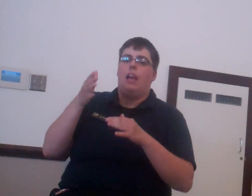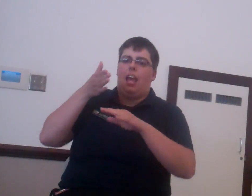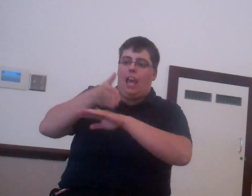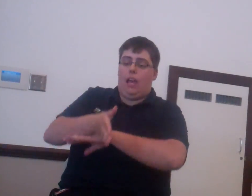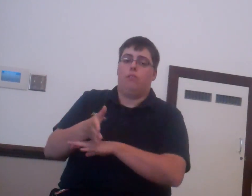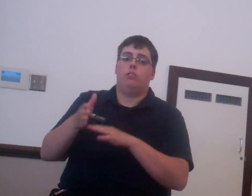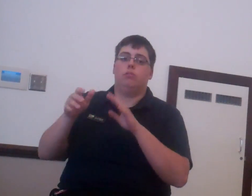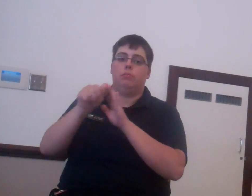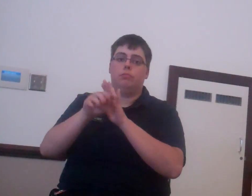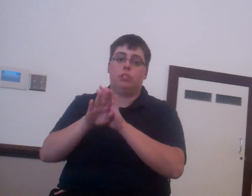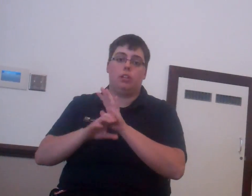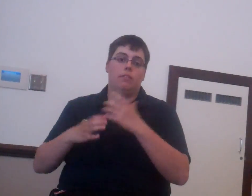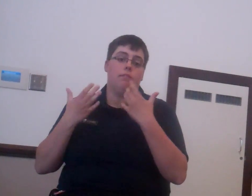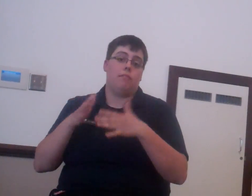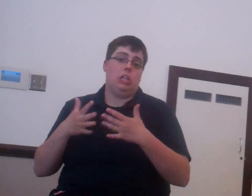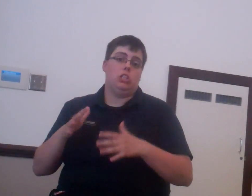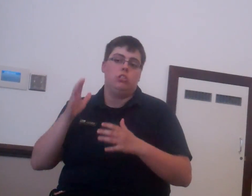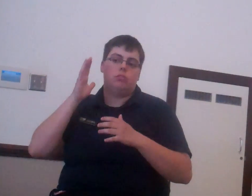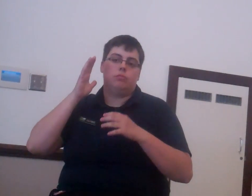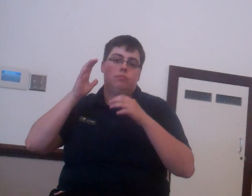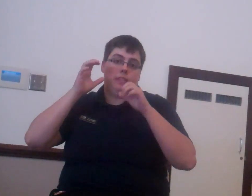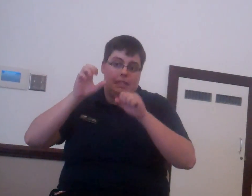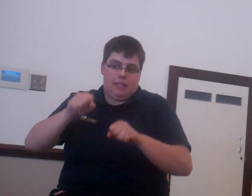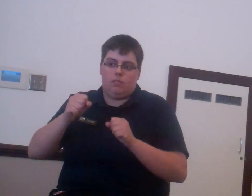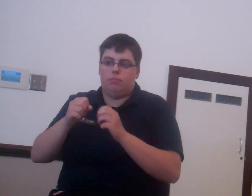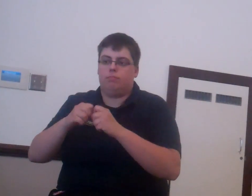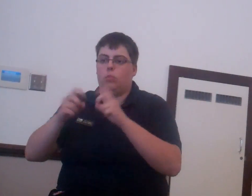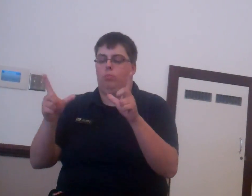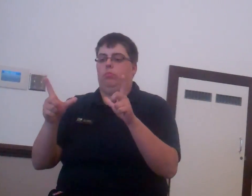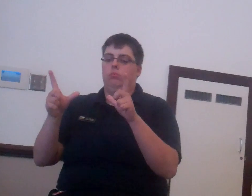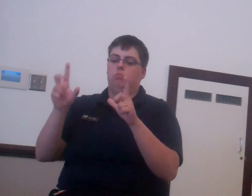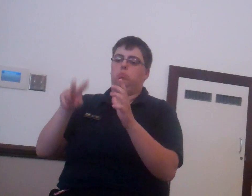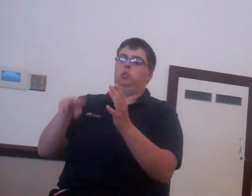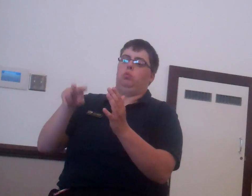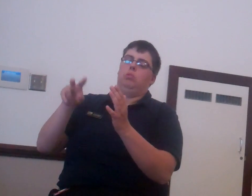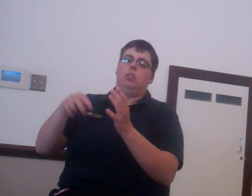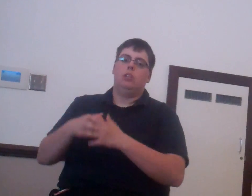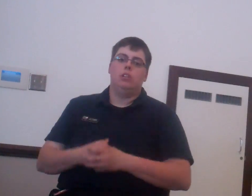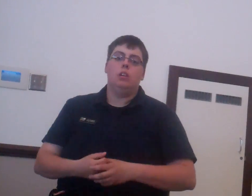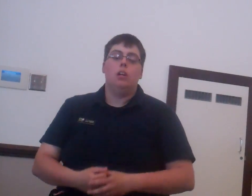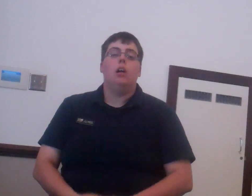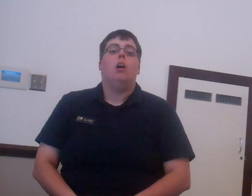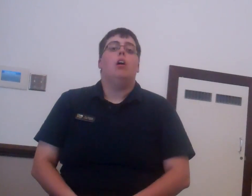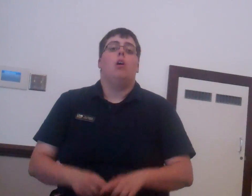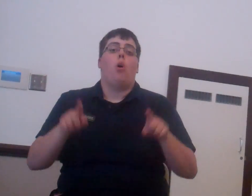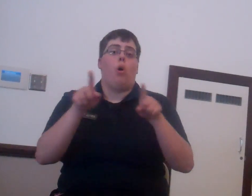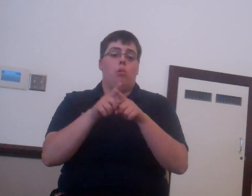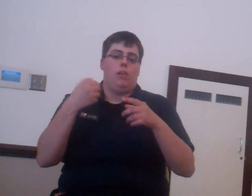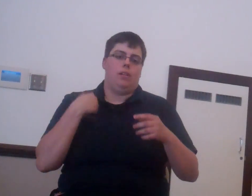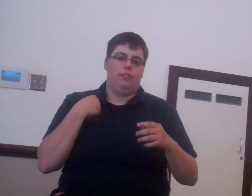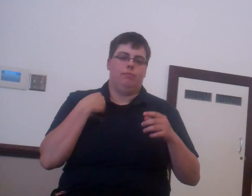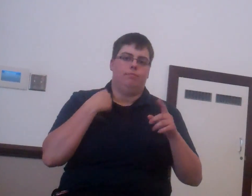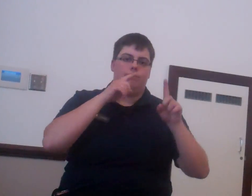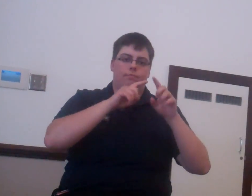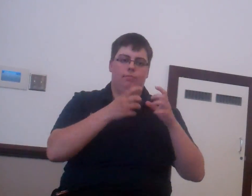complete. And then keep an eye out for a separate email from your TA that will focus on discussion and on